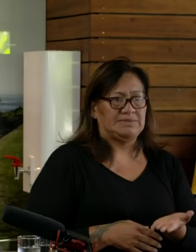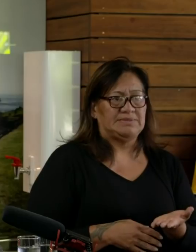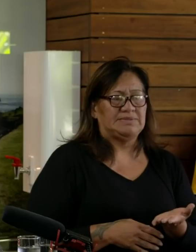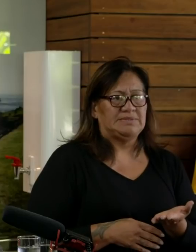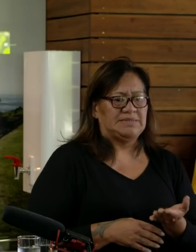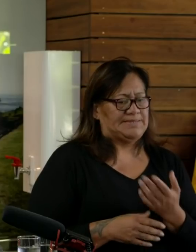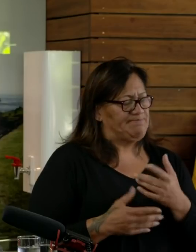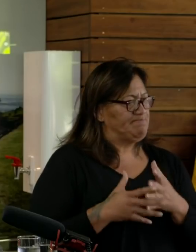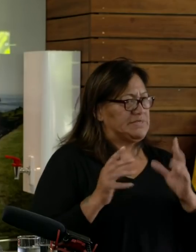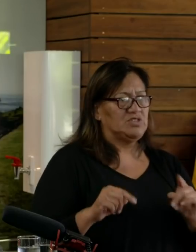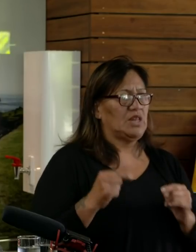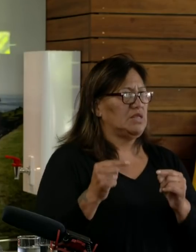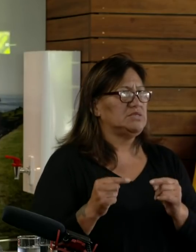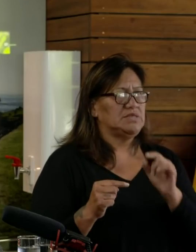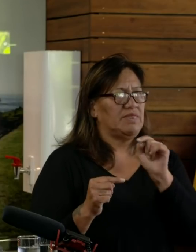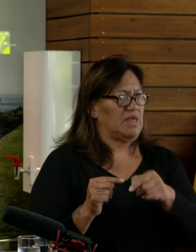challenging,